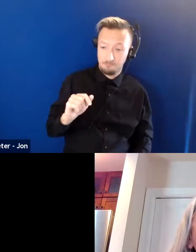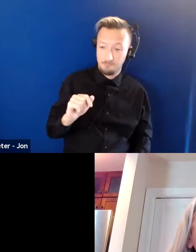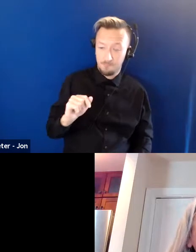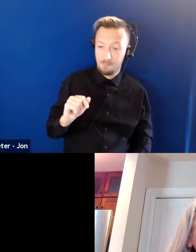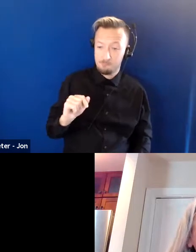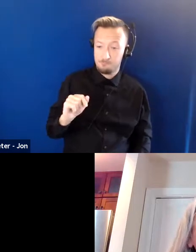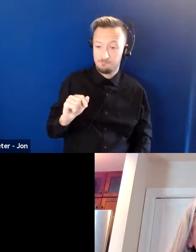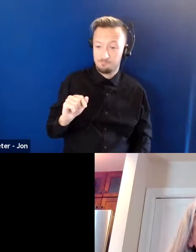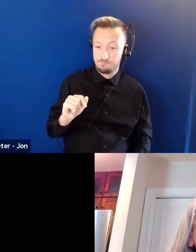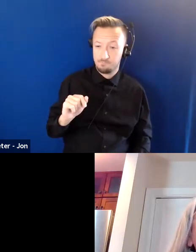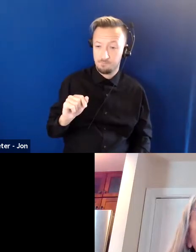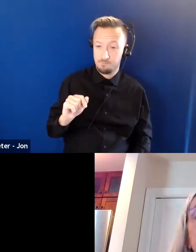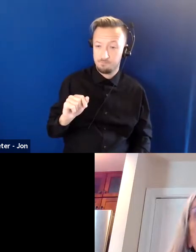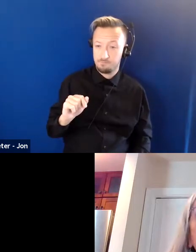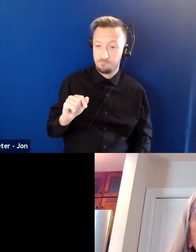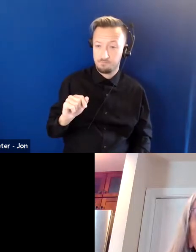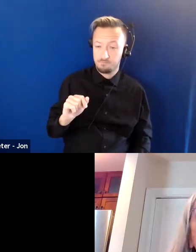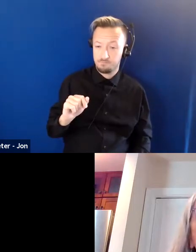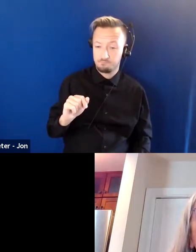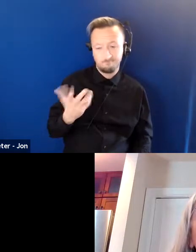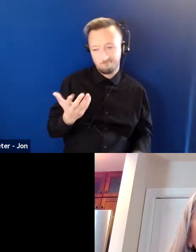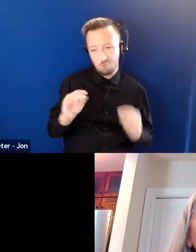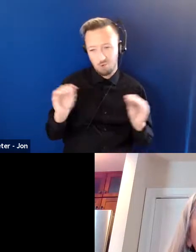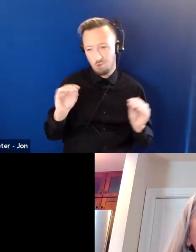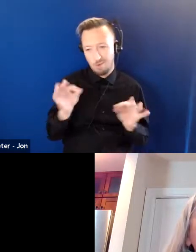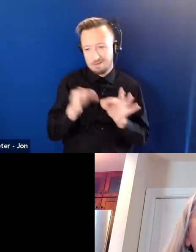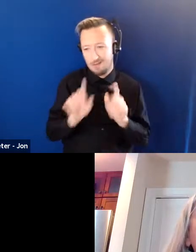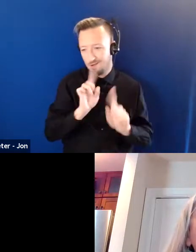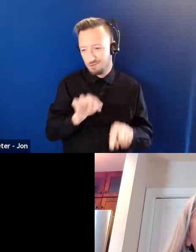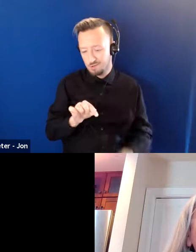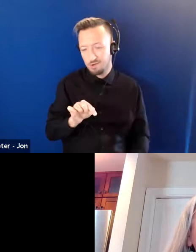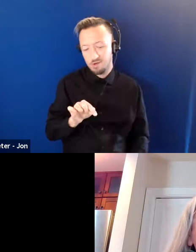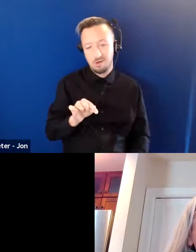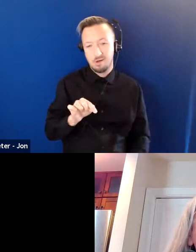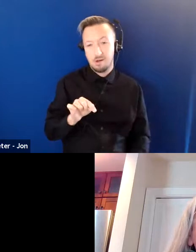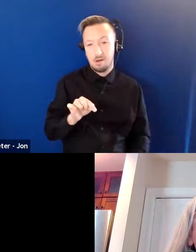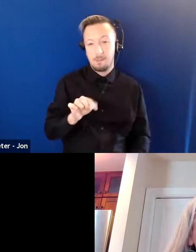I don't think there is a simple answer. I think yesterday,